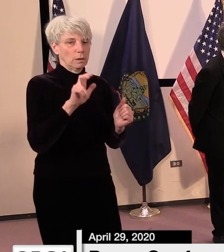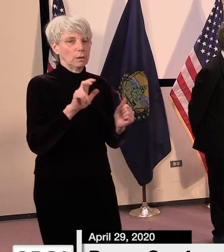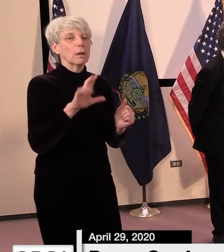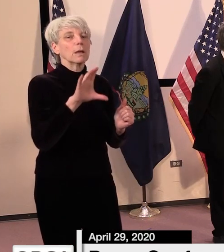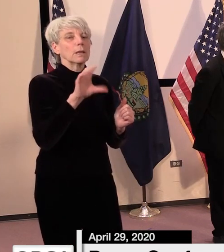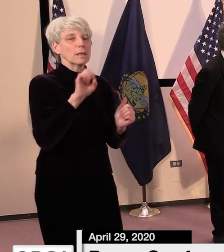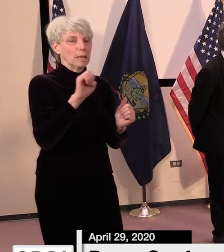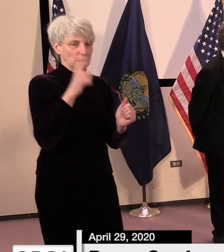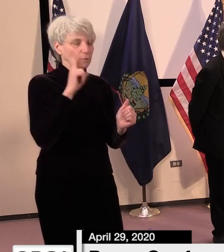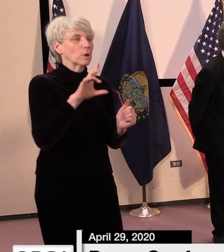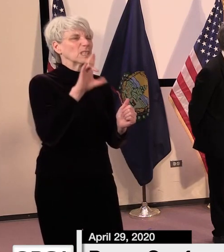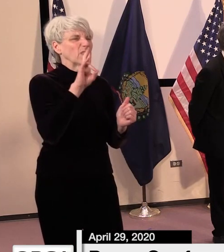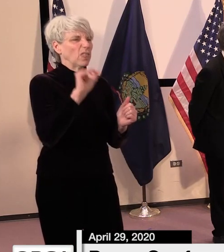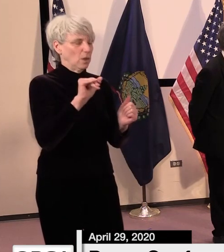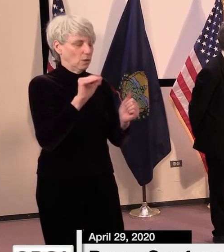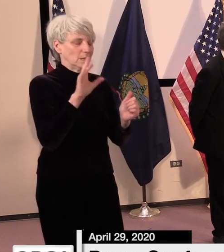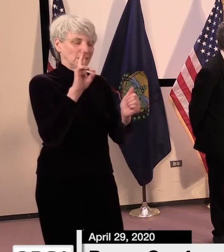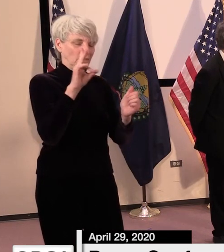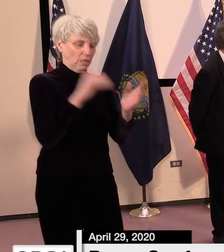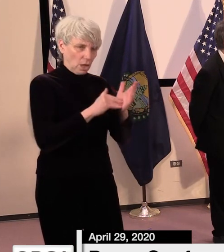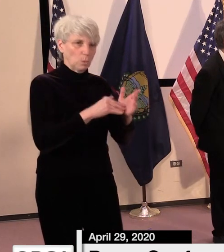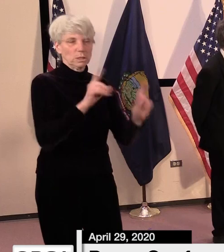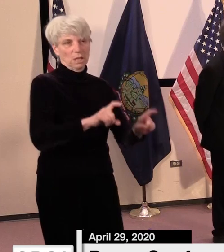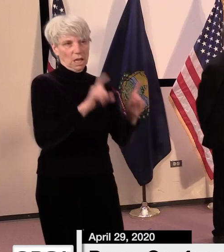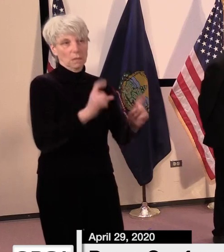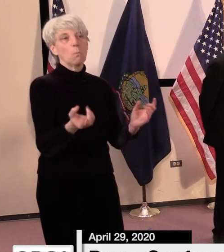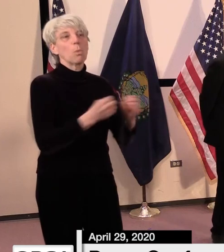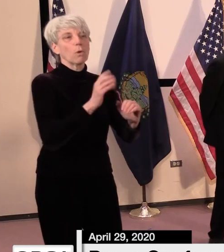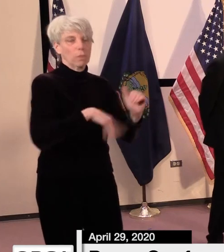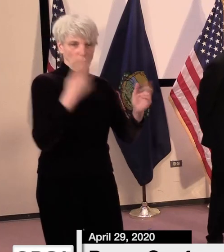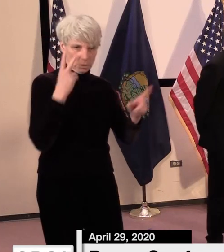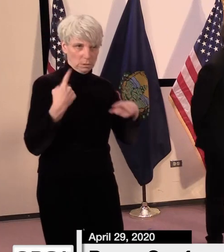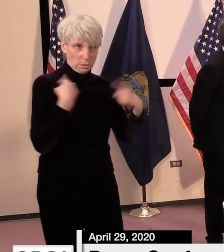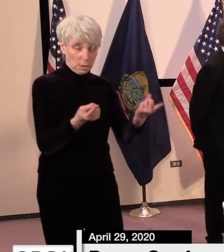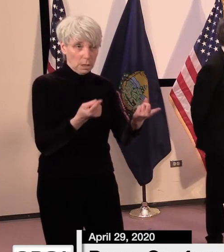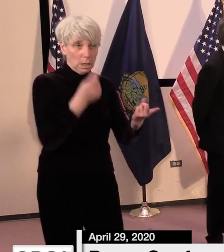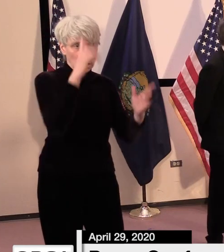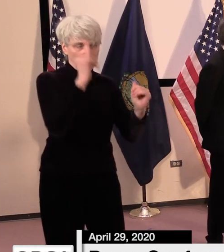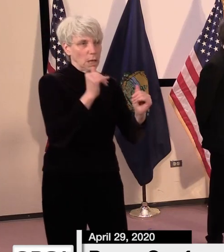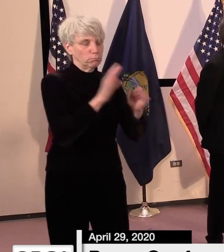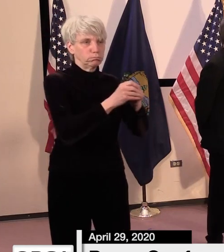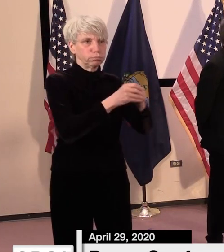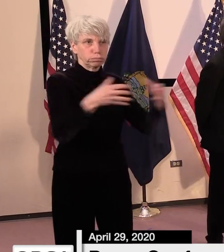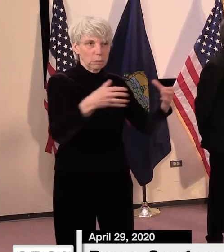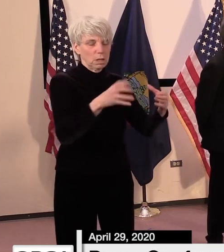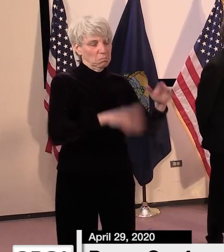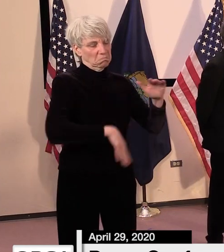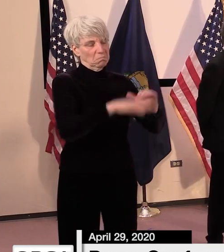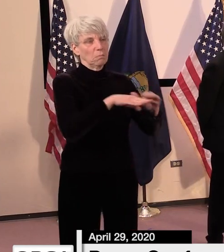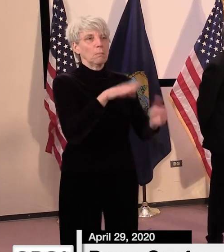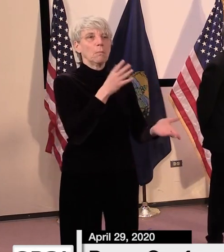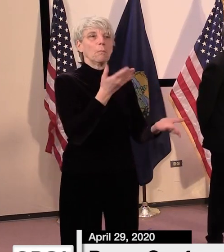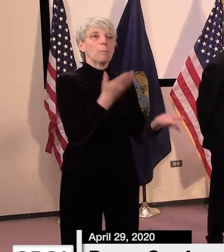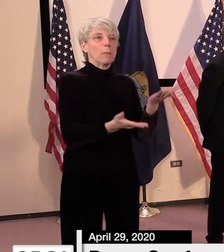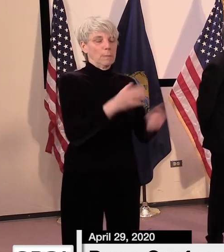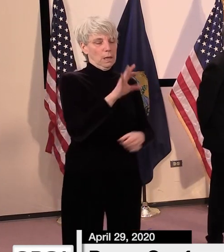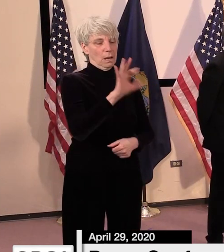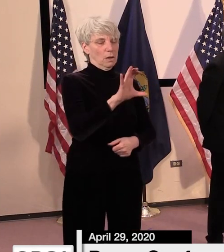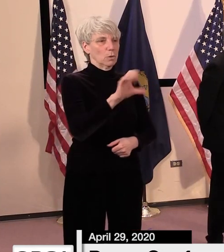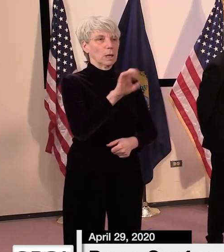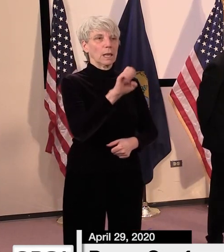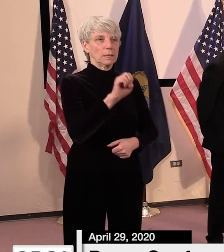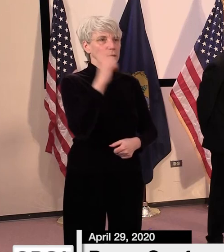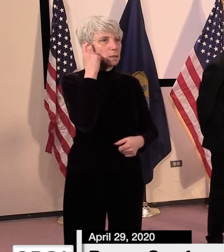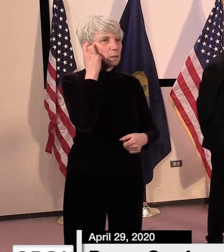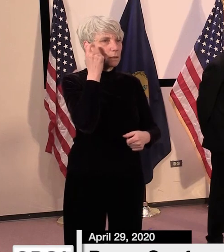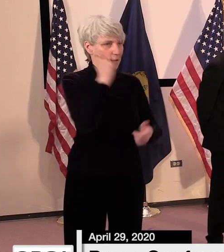than we've been experiencing during Stay Home, Stay Safe, to an even higher scenario of 900 positive cases per